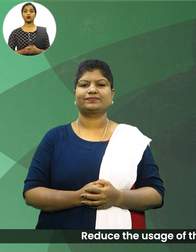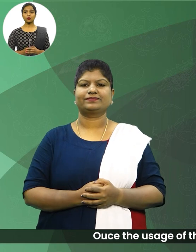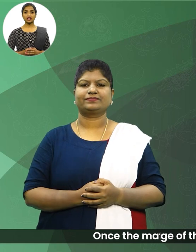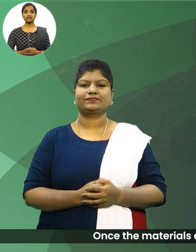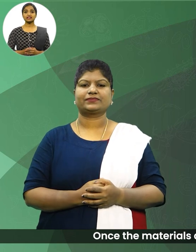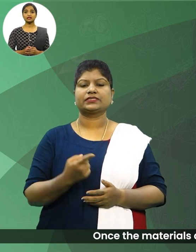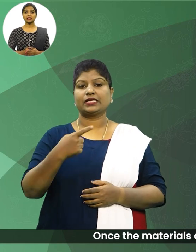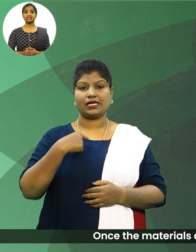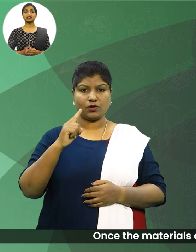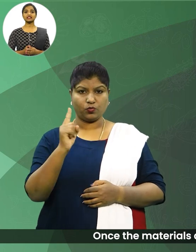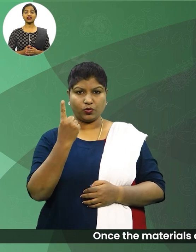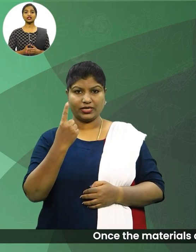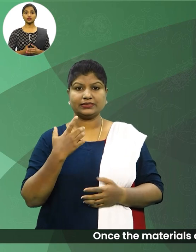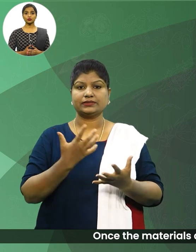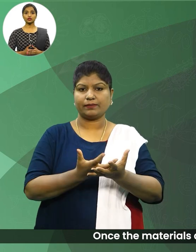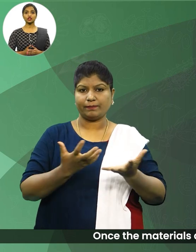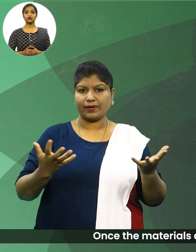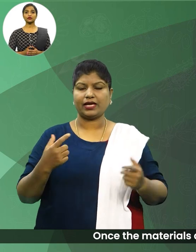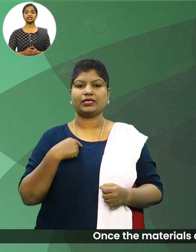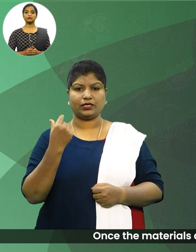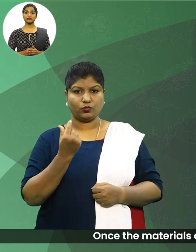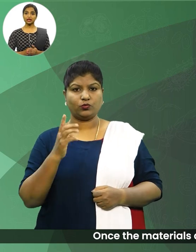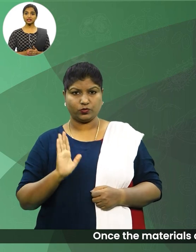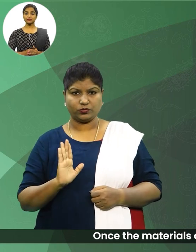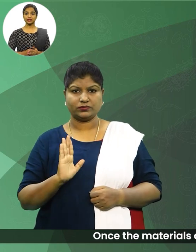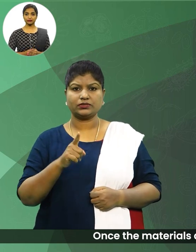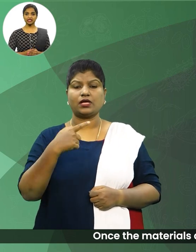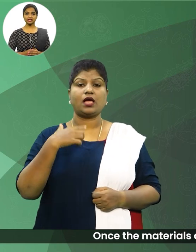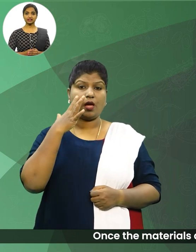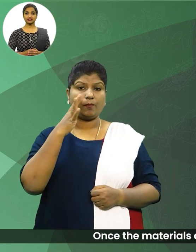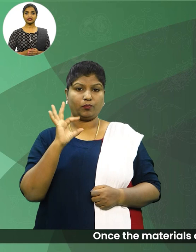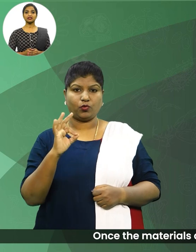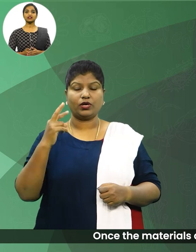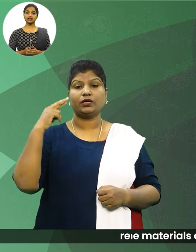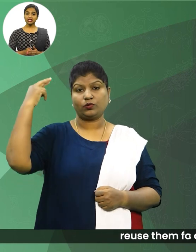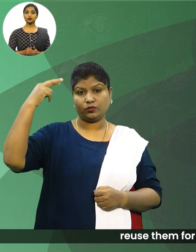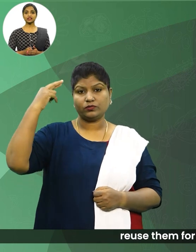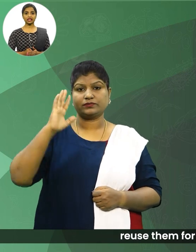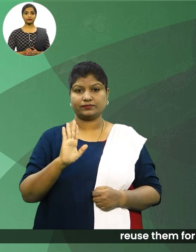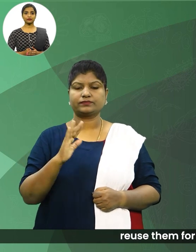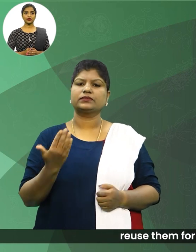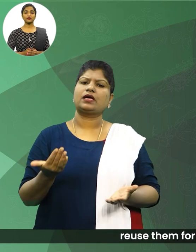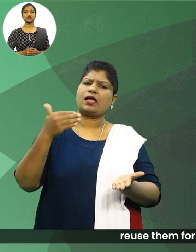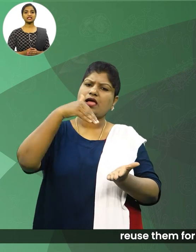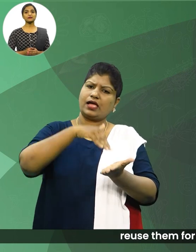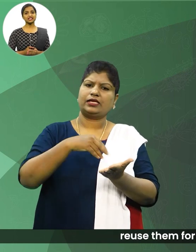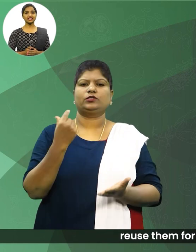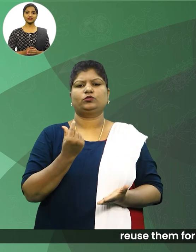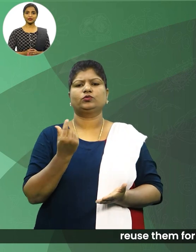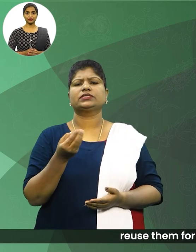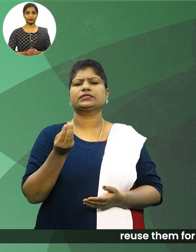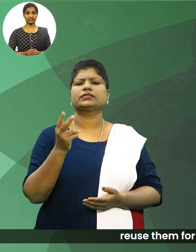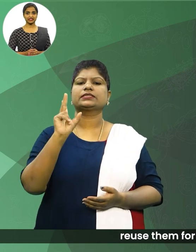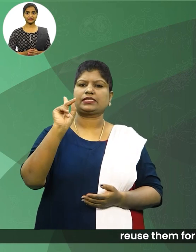Once the materials are used for their primary purpose, reuse them for some